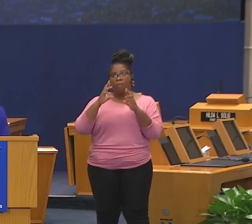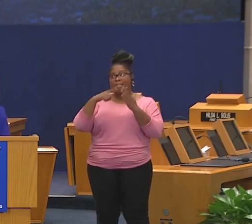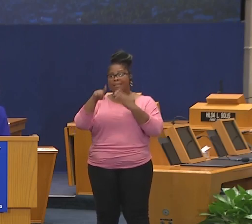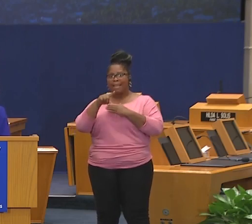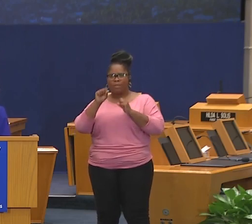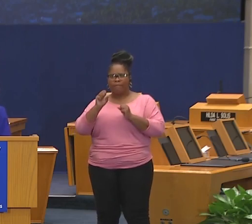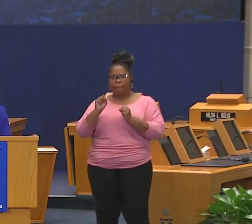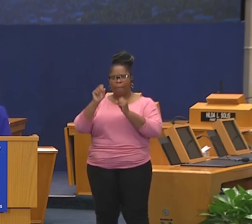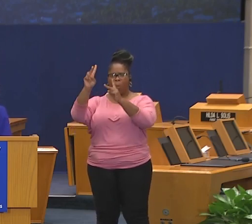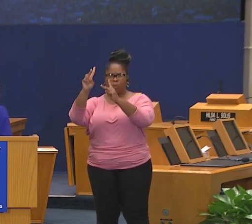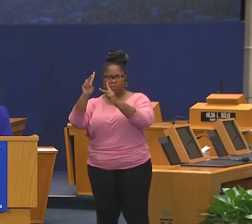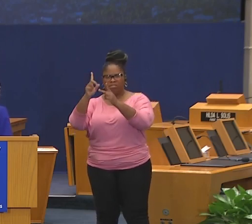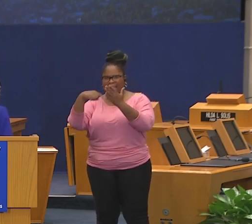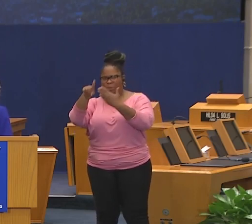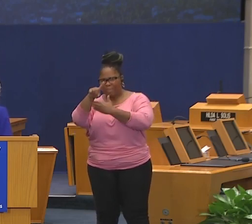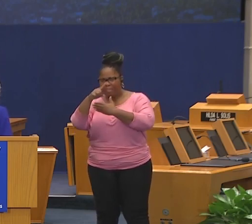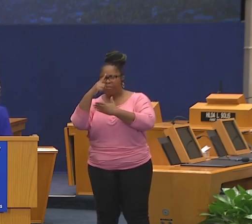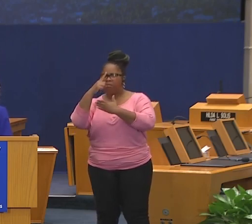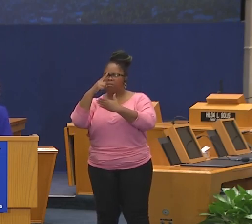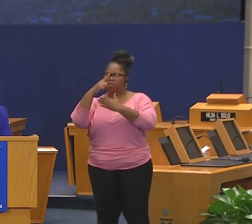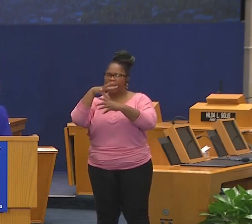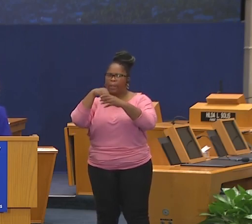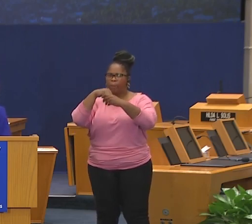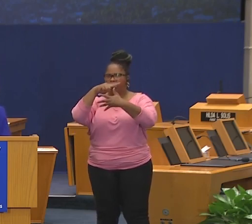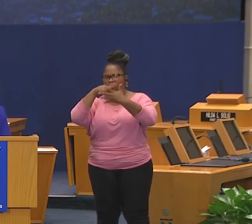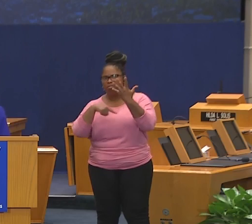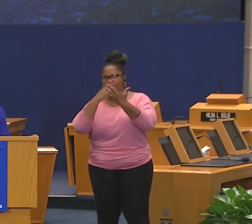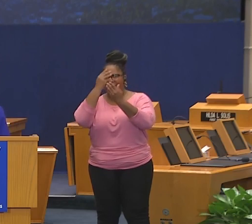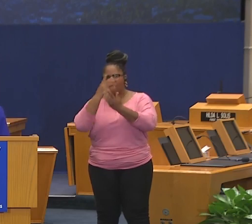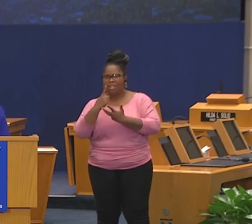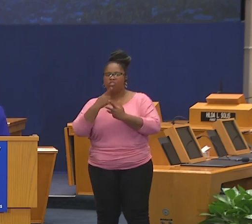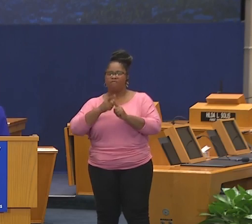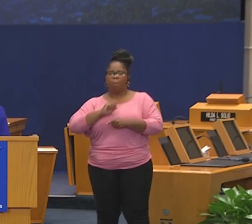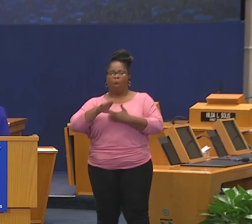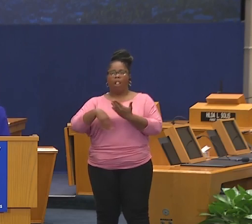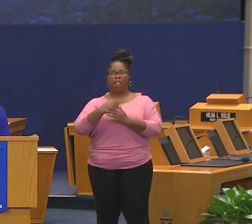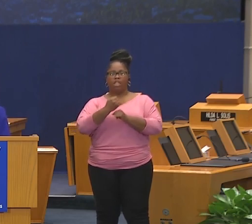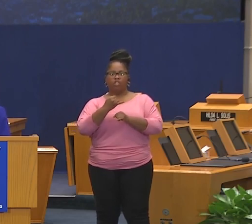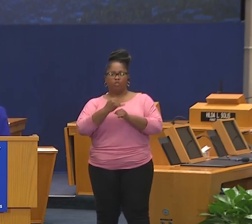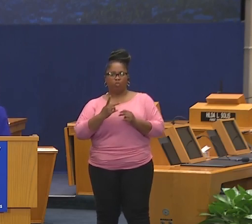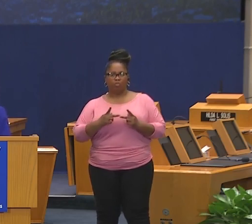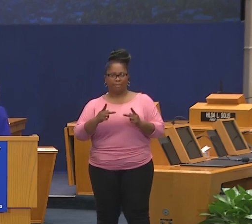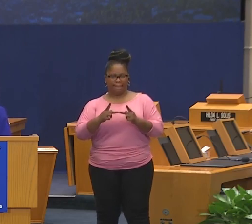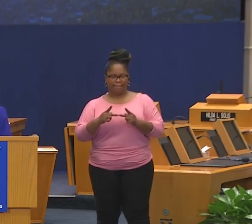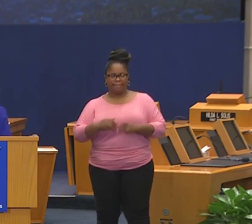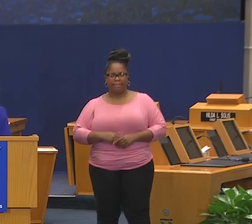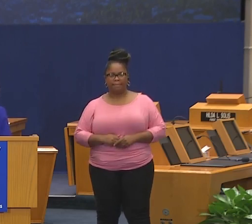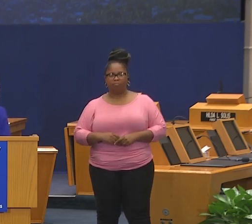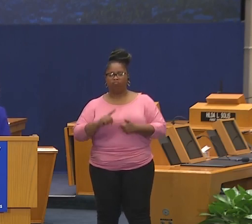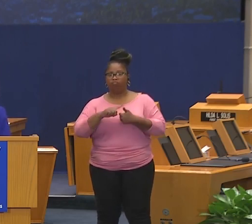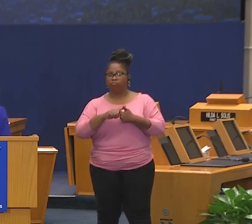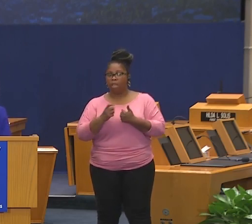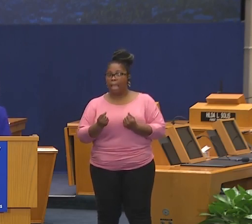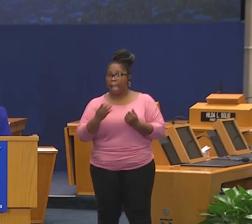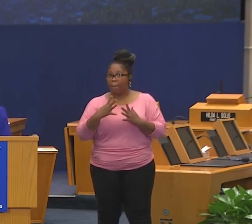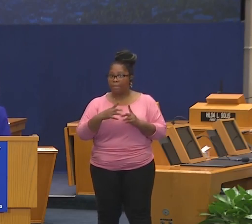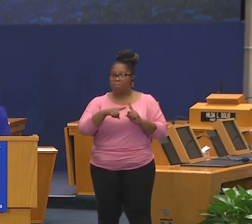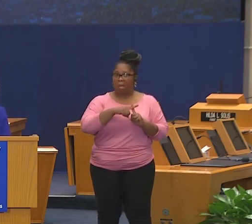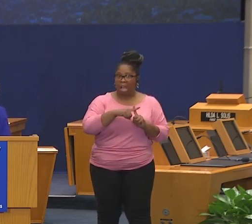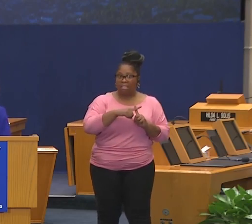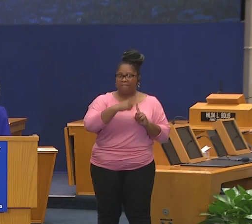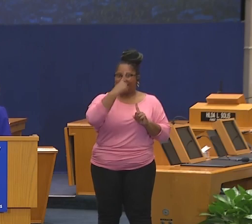following information from all institutional sites with positive cases: the number of positive and